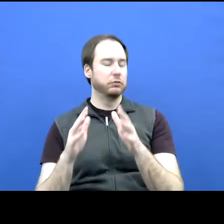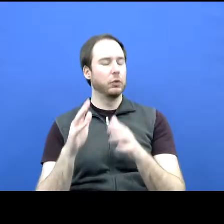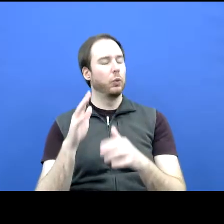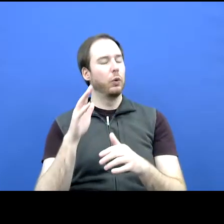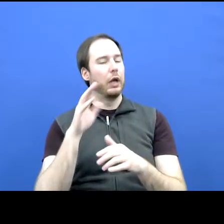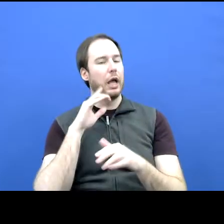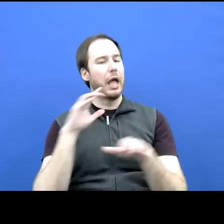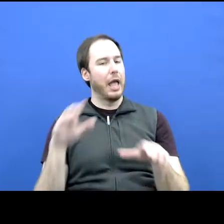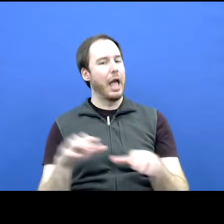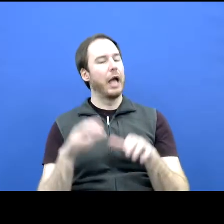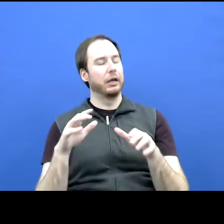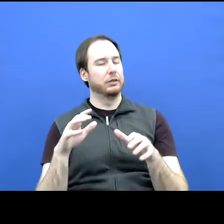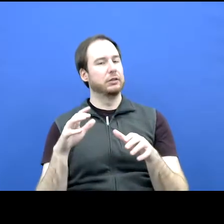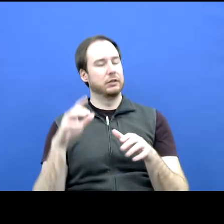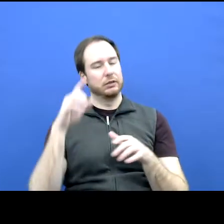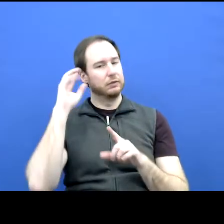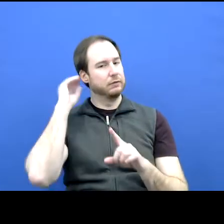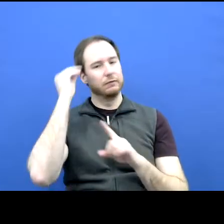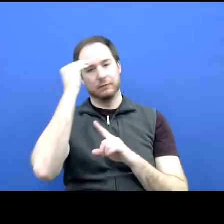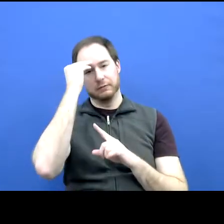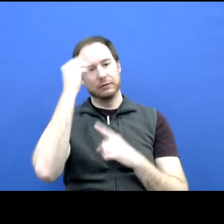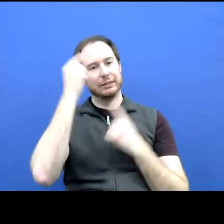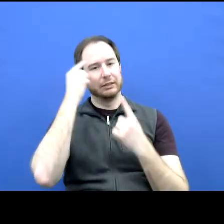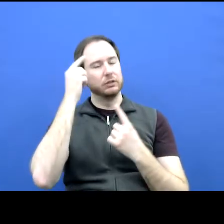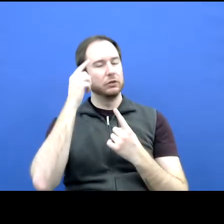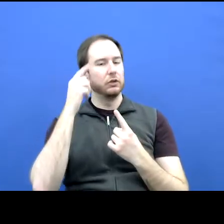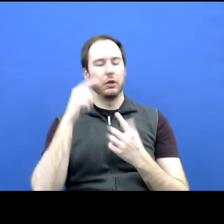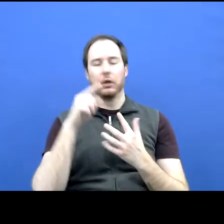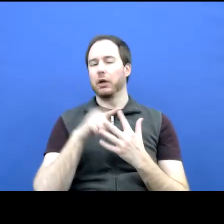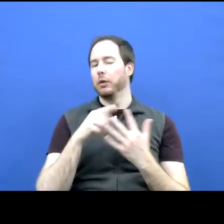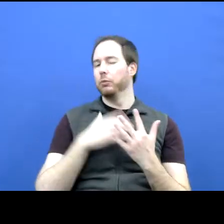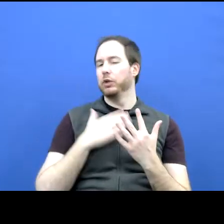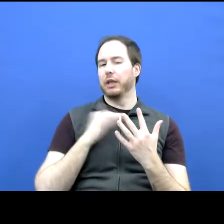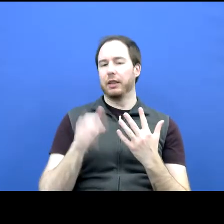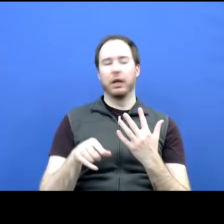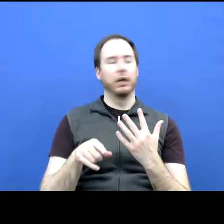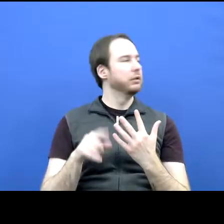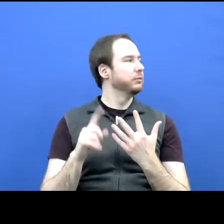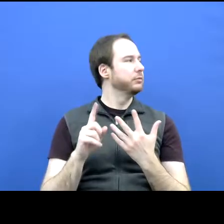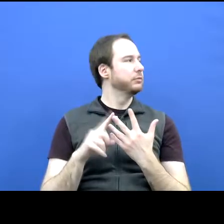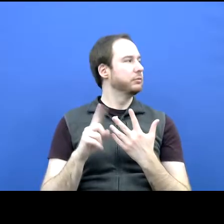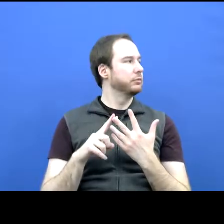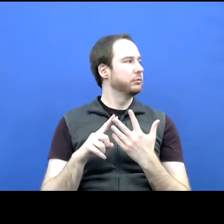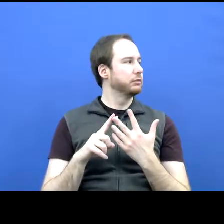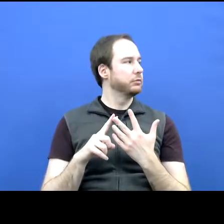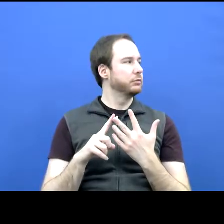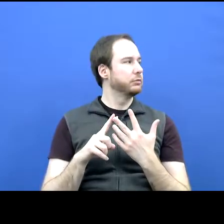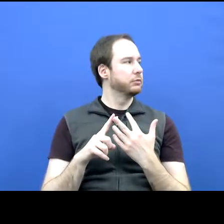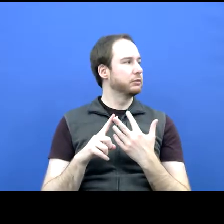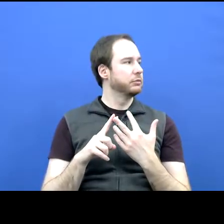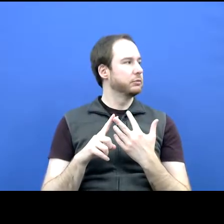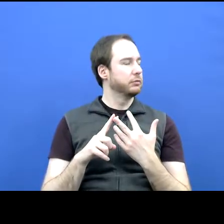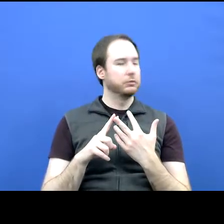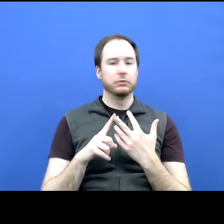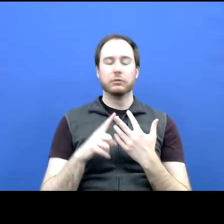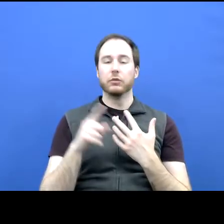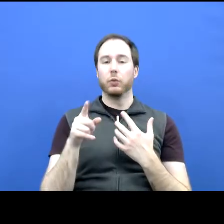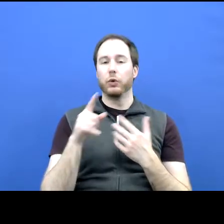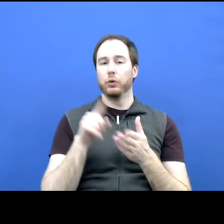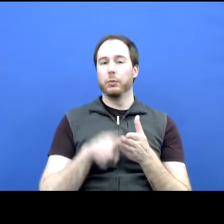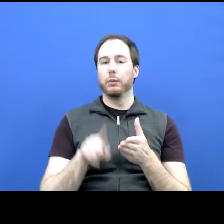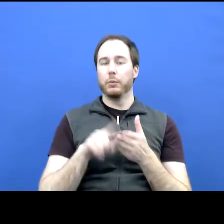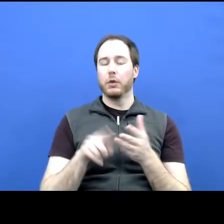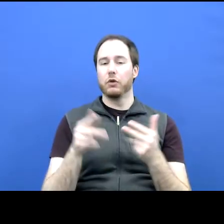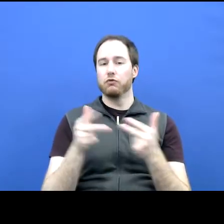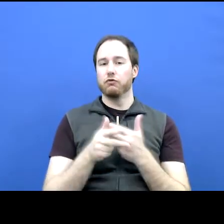is an active issue. Yes, Yeah. I appreciate that. And I would just, when you're doing that traffic pattern and